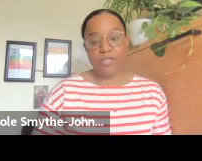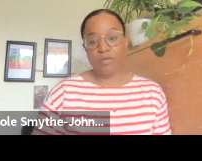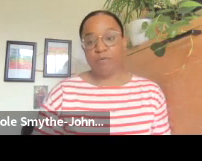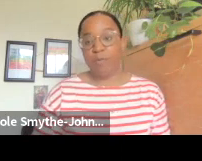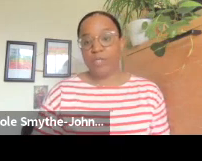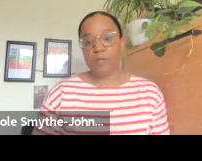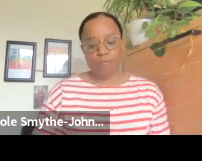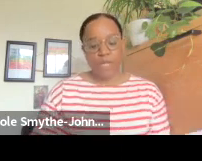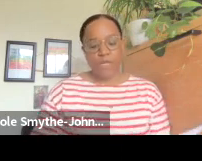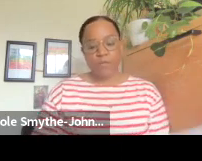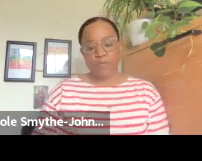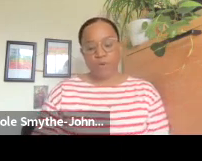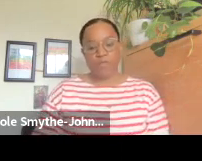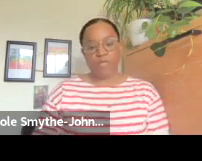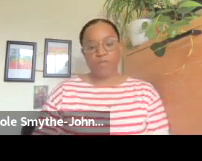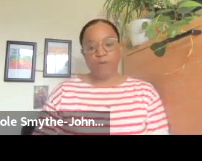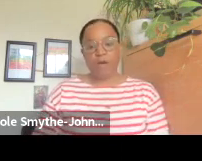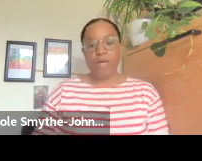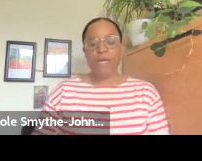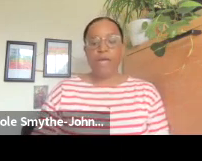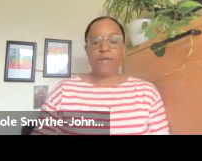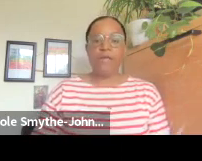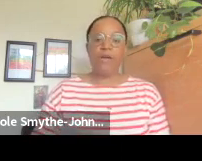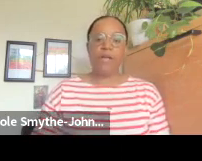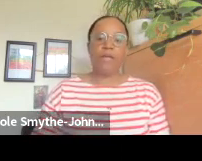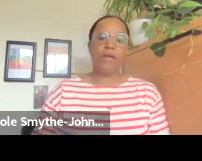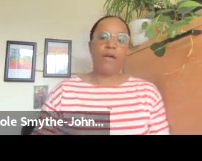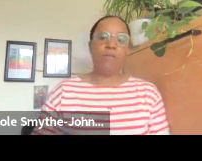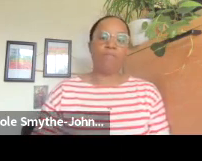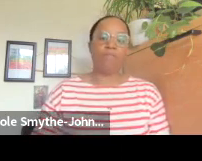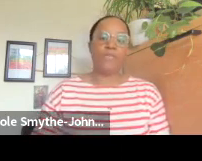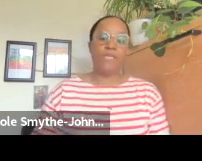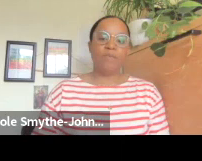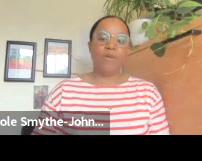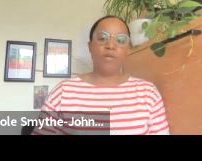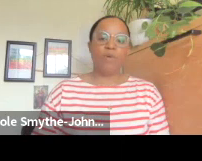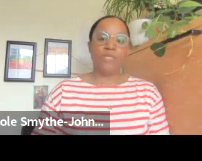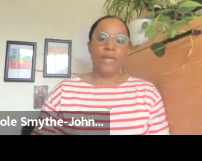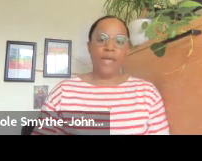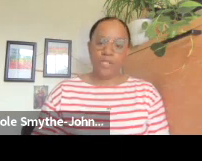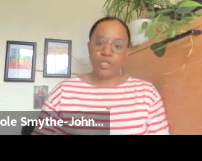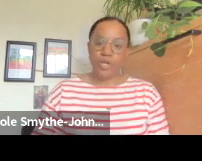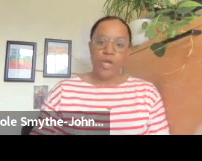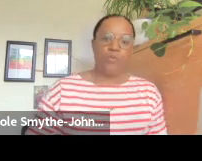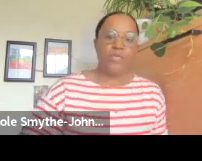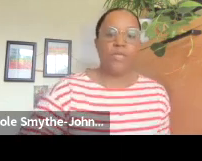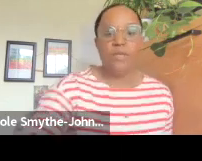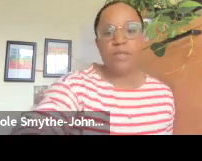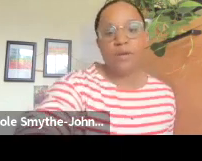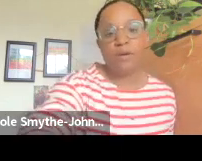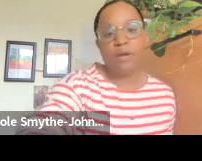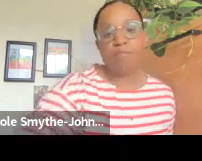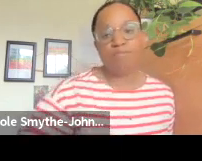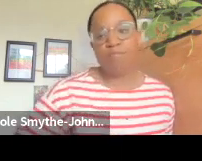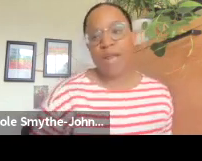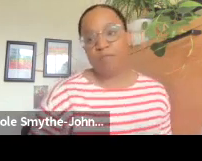Jamaican nation formation, including the birth of Rastafari. And here in this painting by Dunkley Mountain Edge, we see